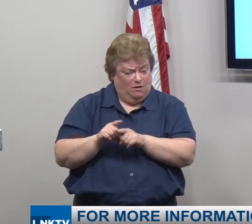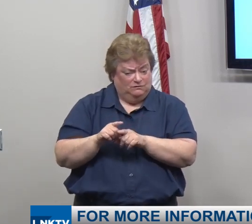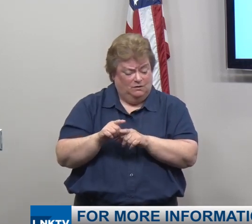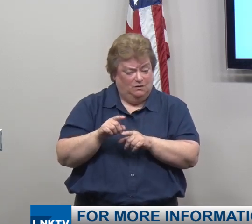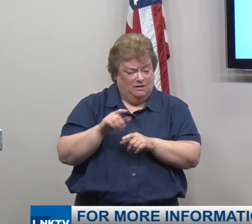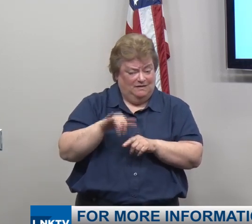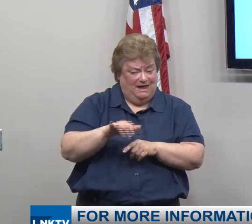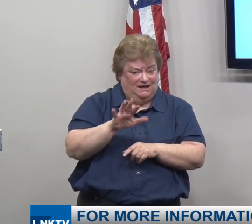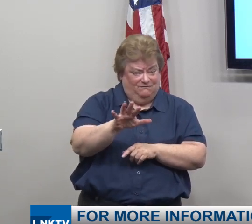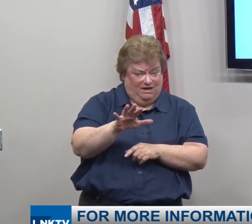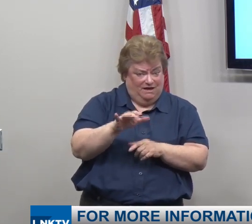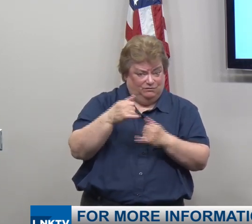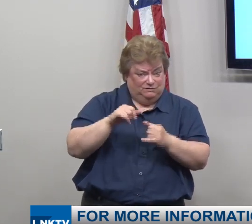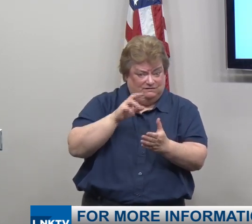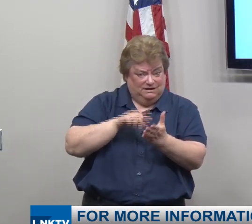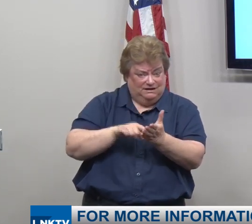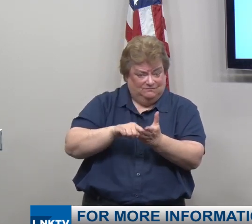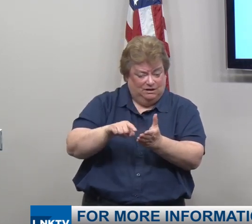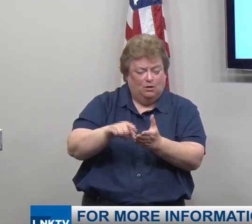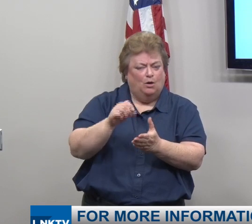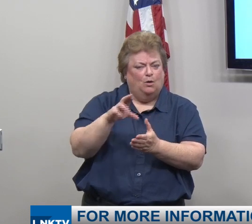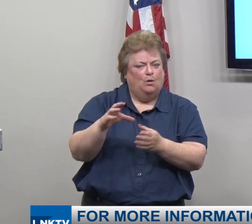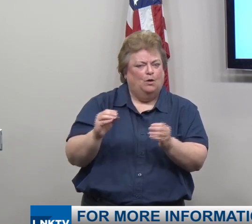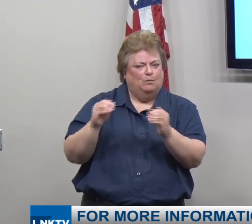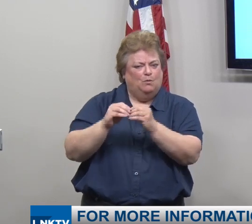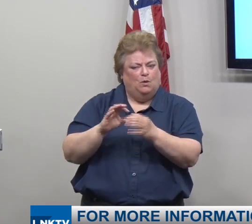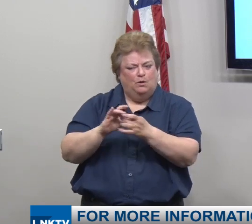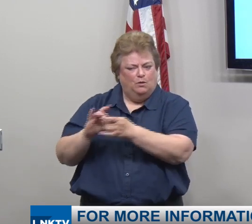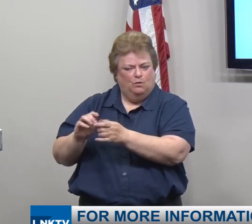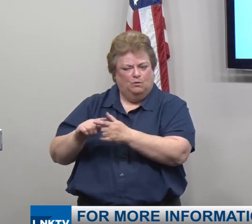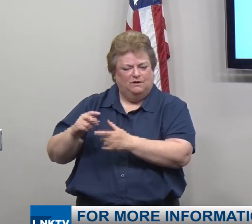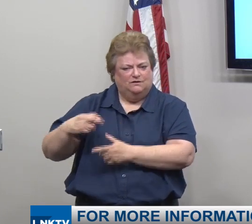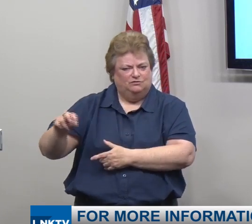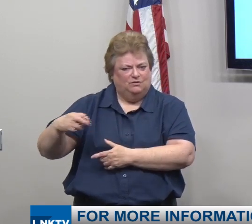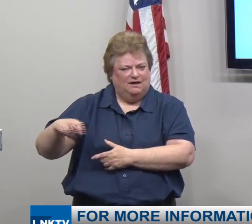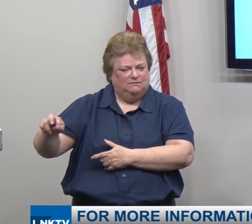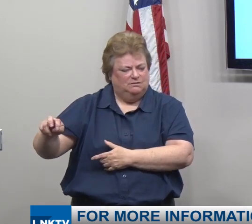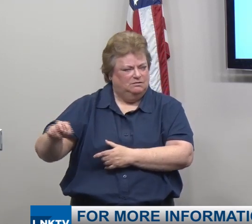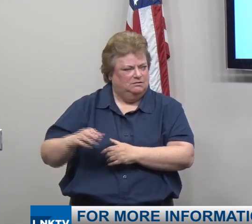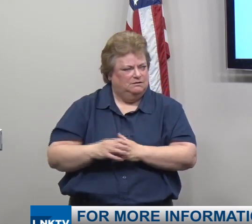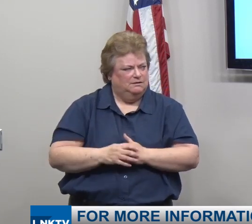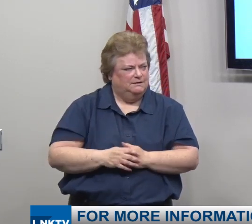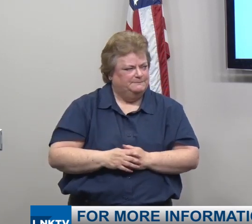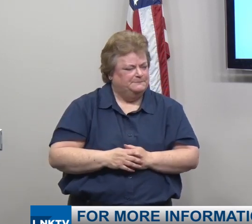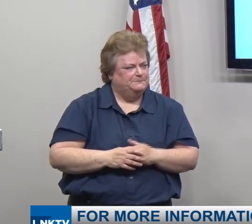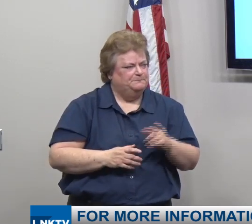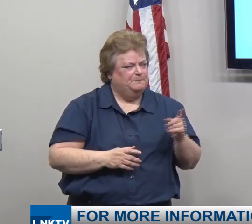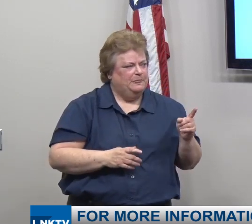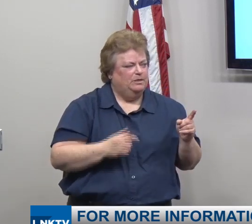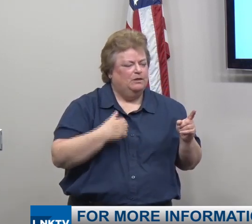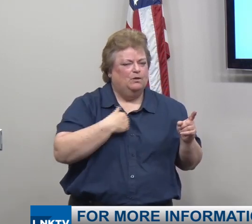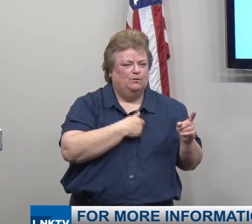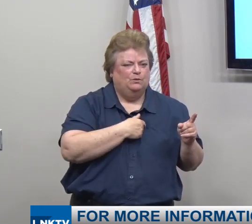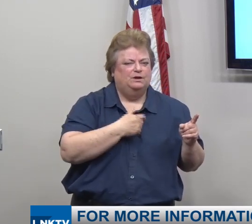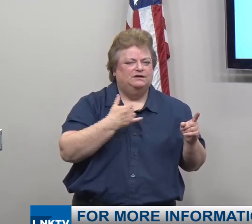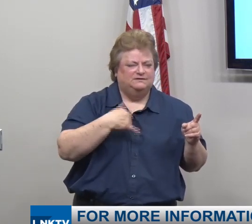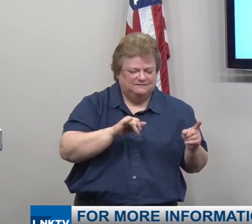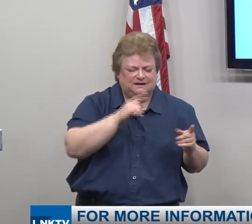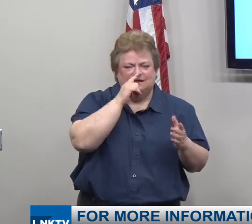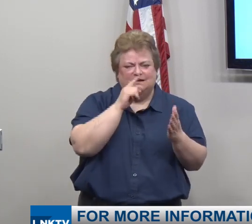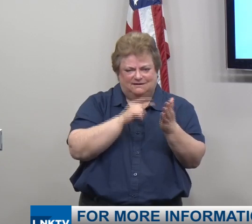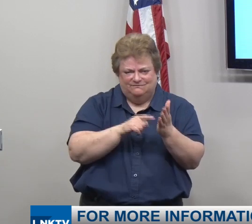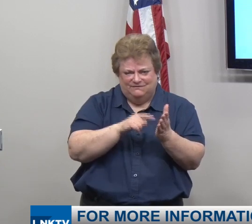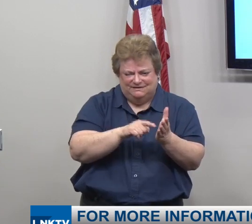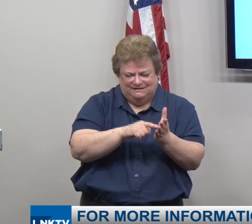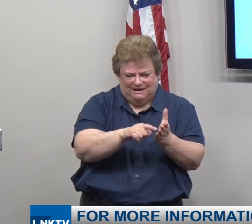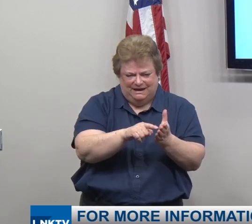under investigation, or are there more travel-related? Because I know you said community spread is still at 13. Right. We're still